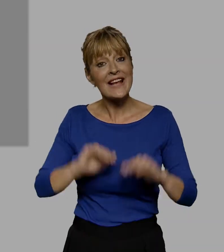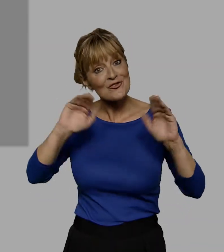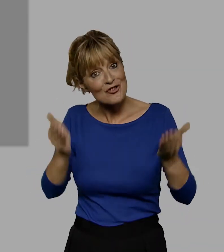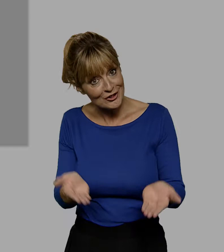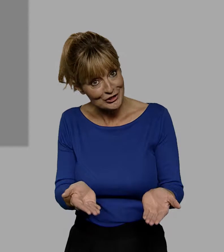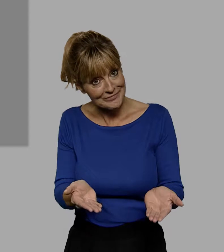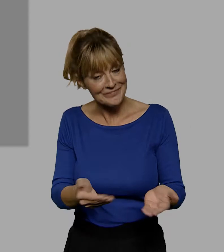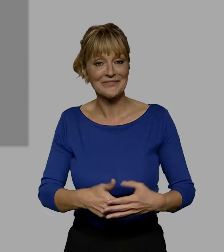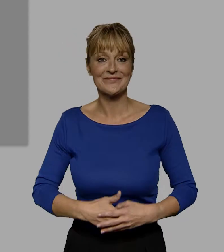Introduction.